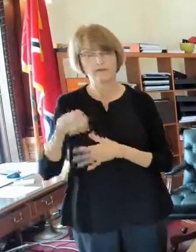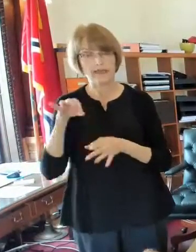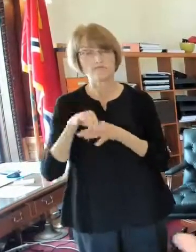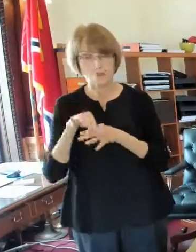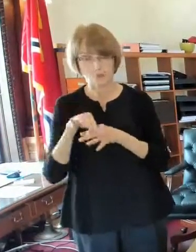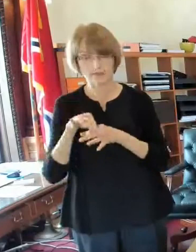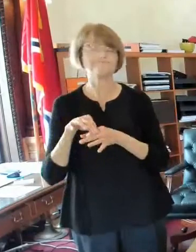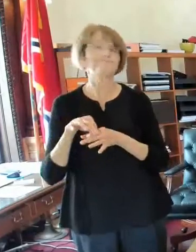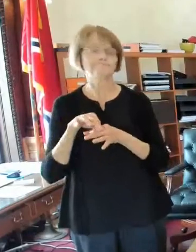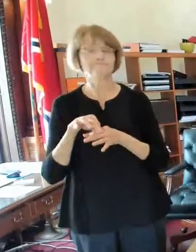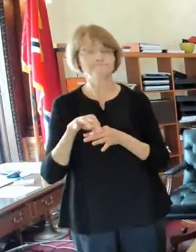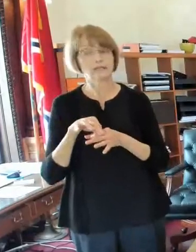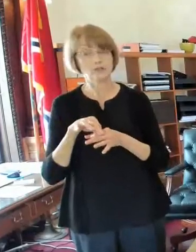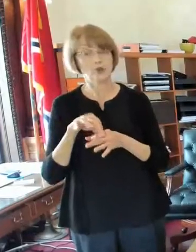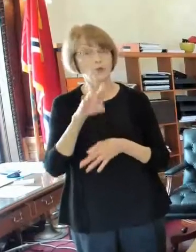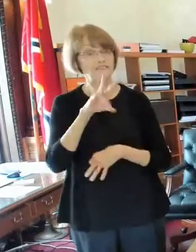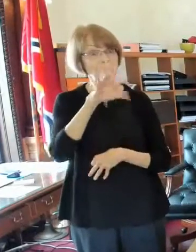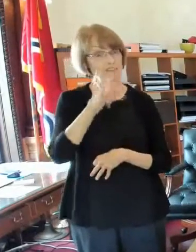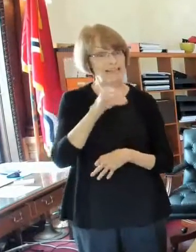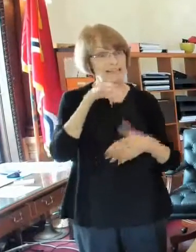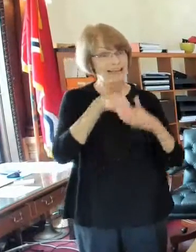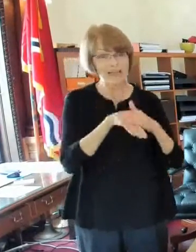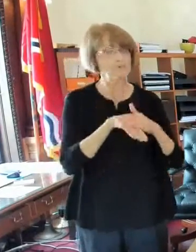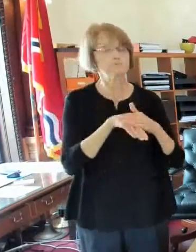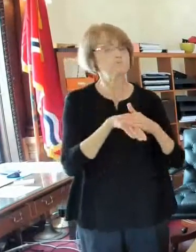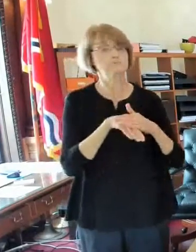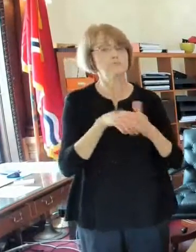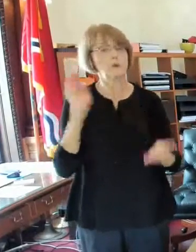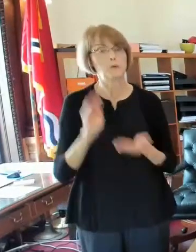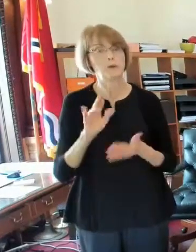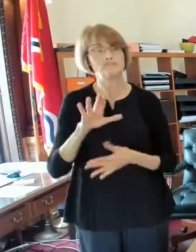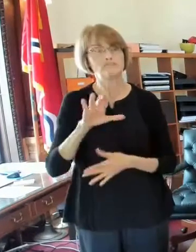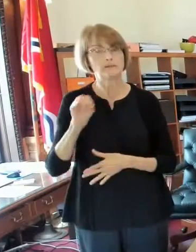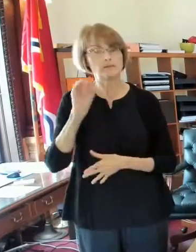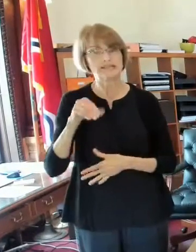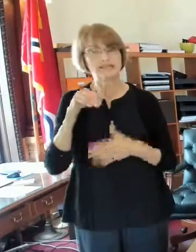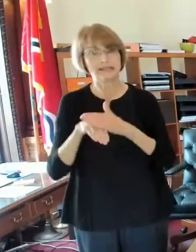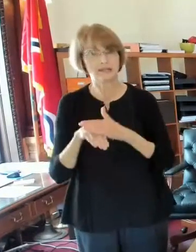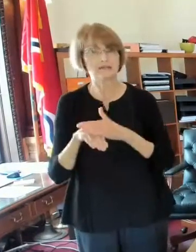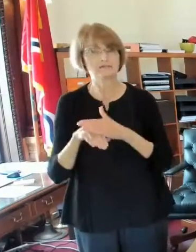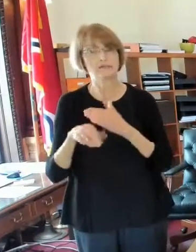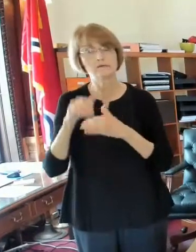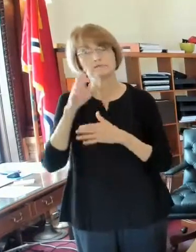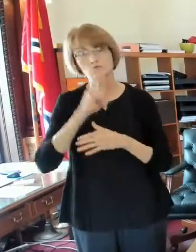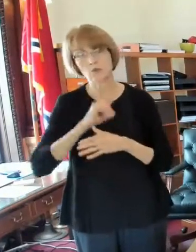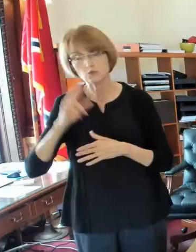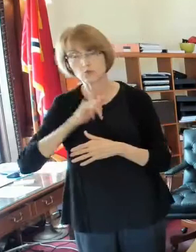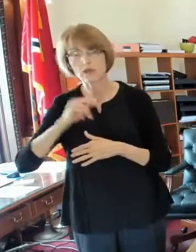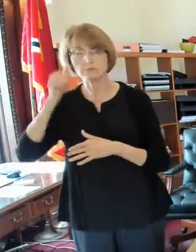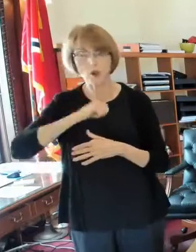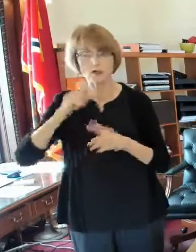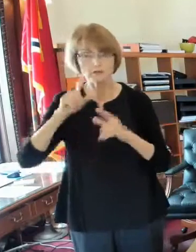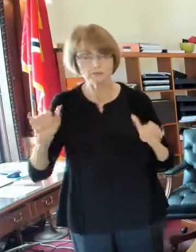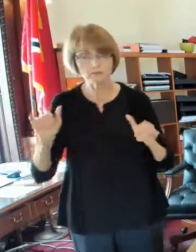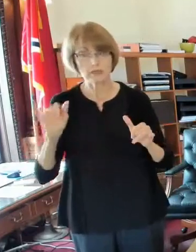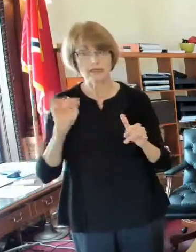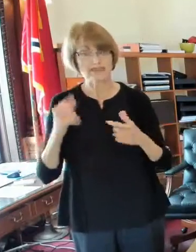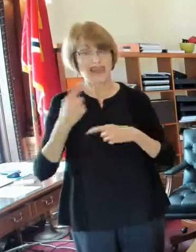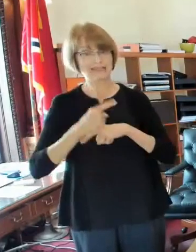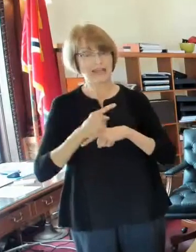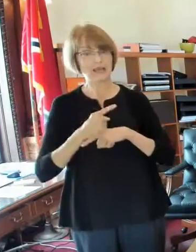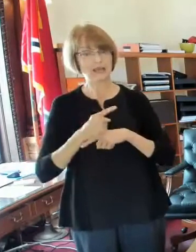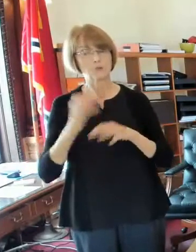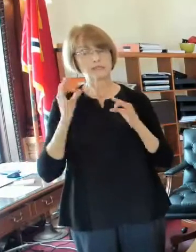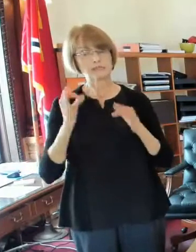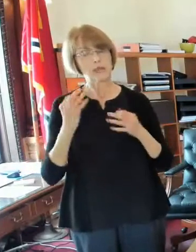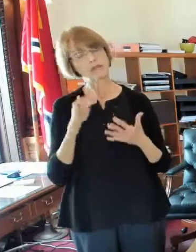roll back to 50%. And so we didn't do it on that day, but we were continuing to look at the numbers and